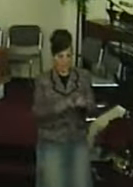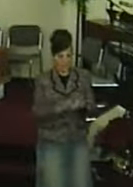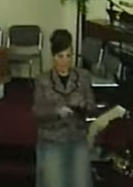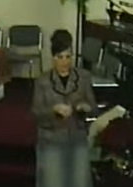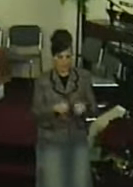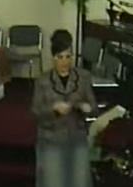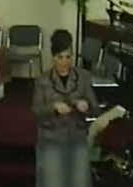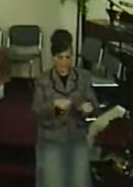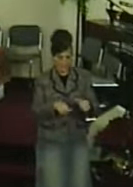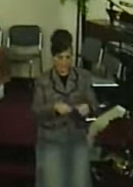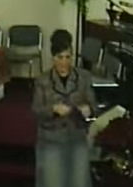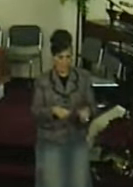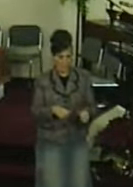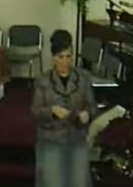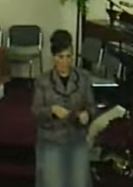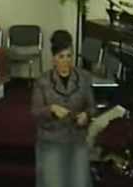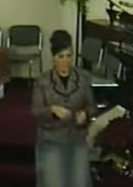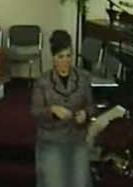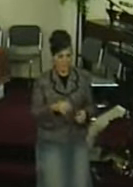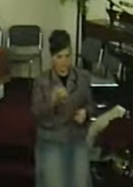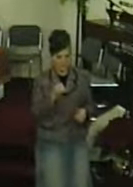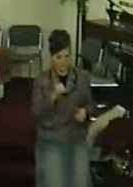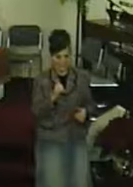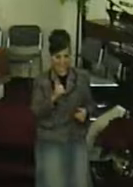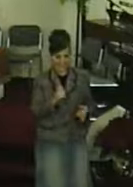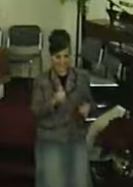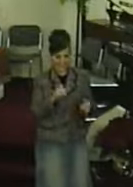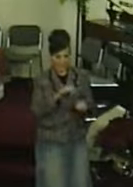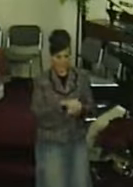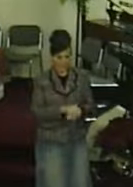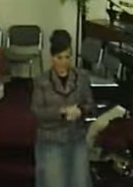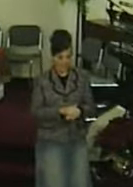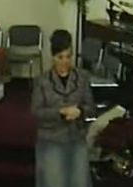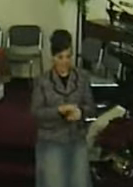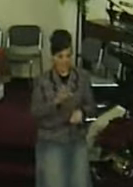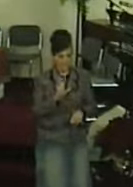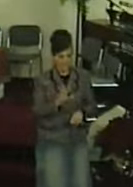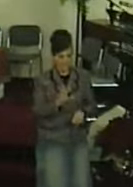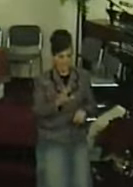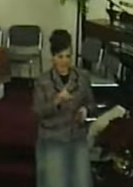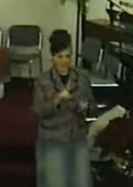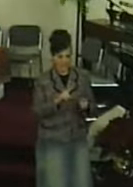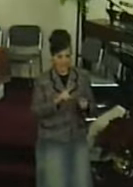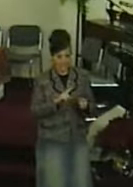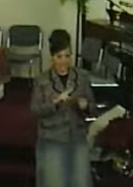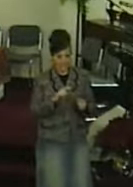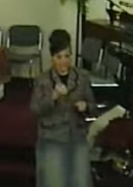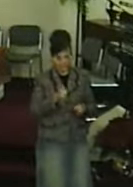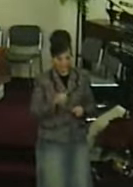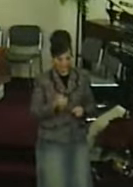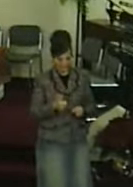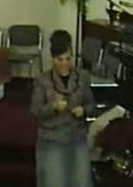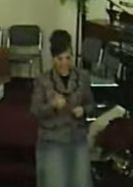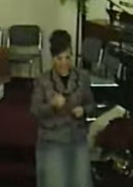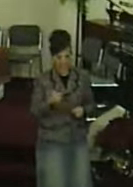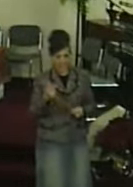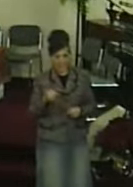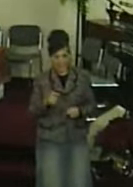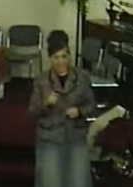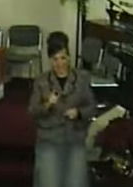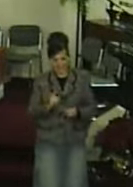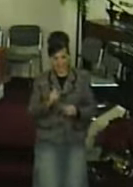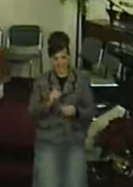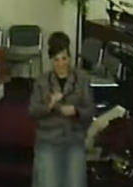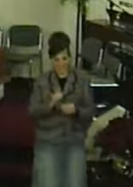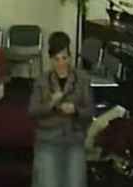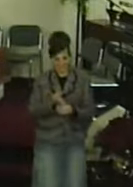Oaks from 5 p.m. to 10 p.m. this Saturday. Please bring snacks, finger foods, and drinks. Also,